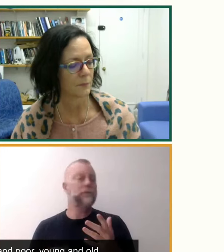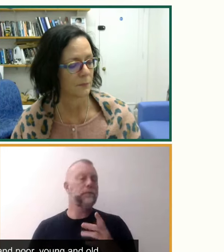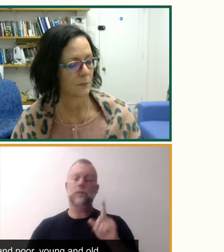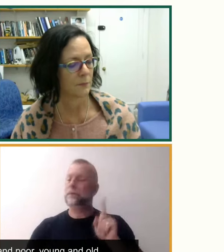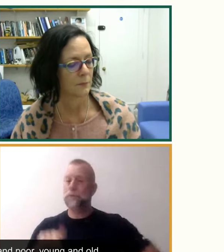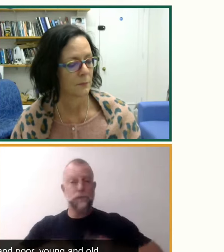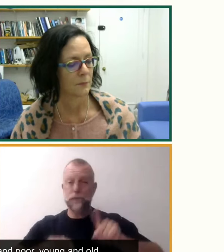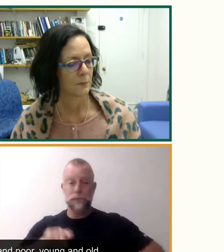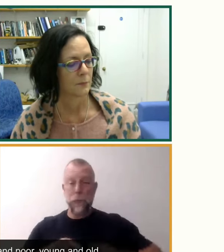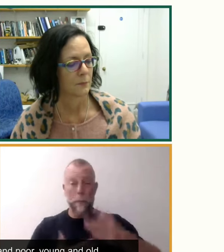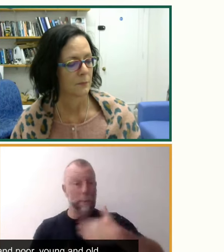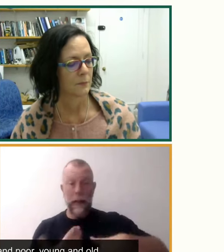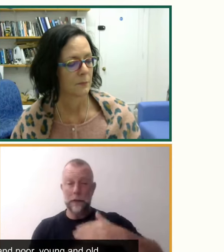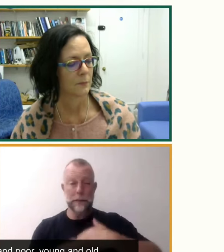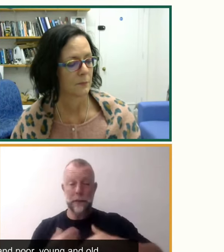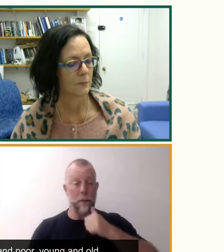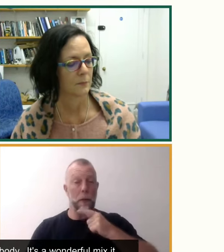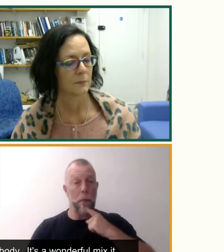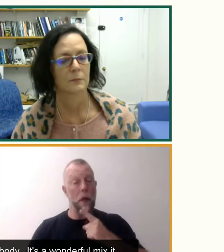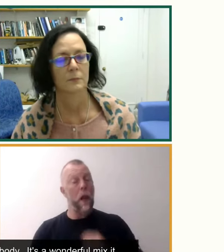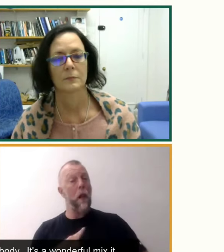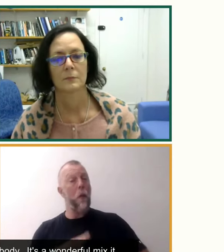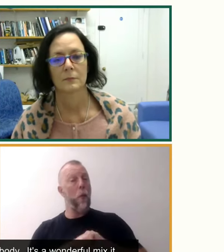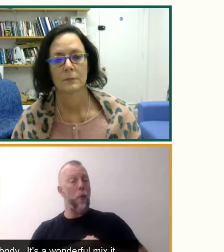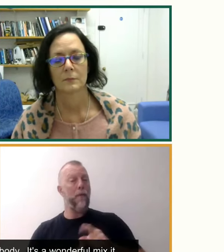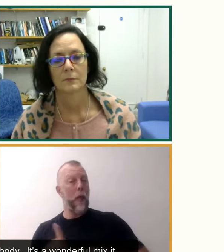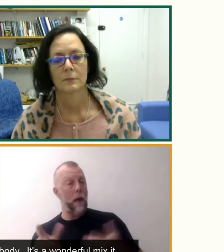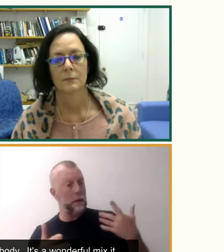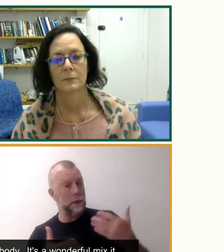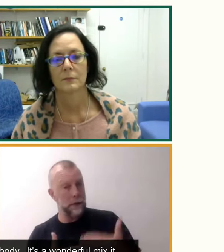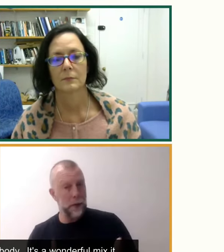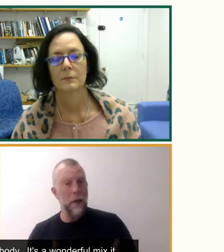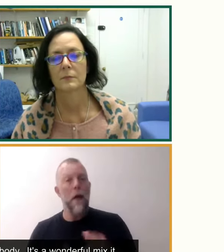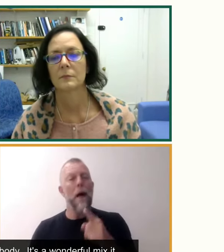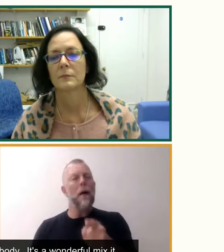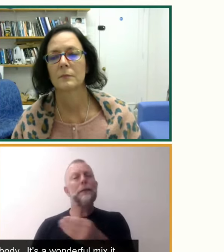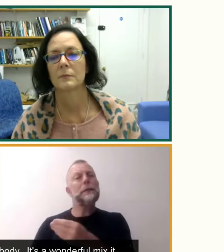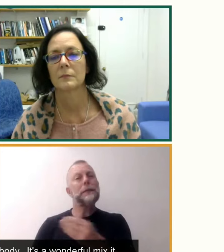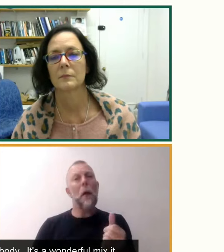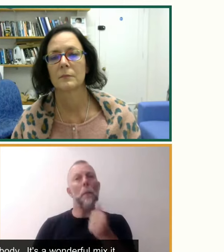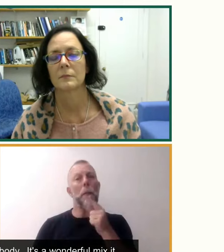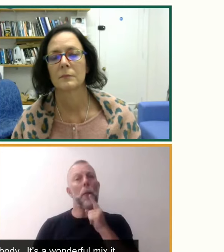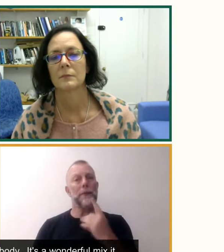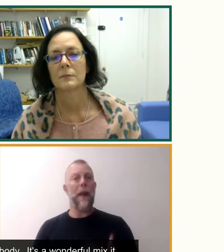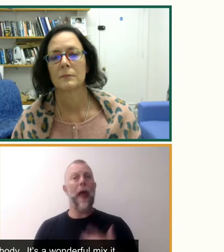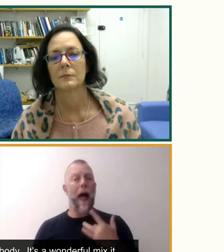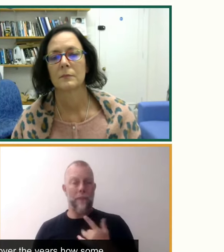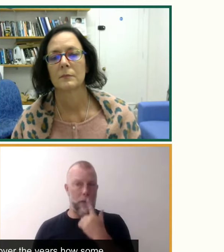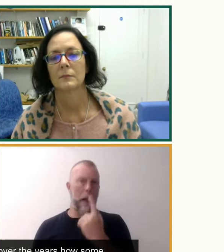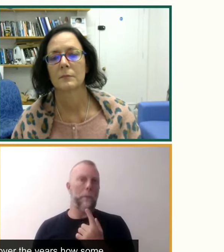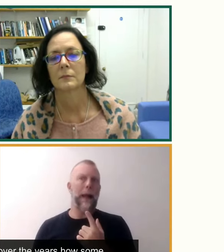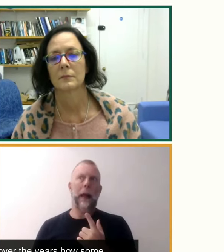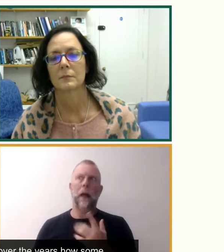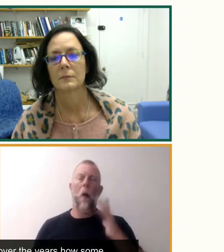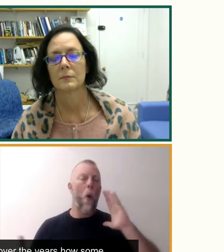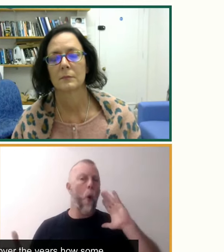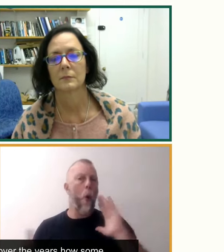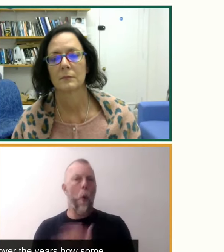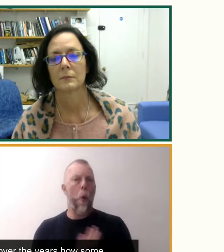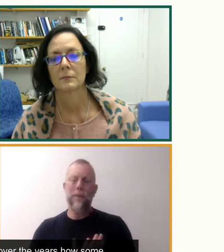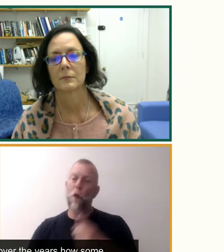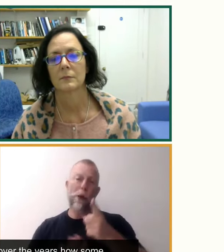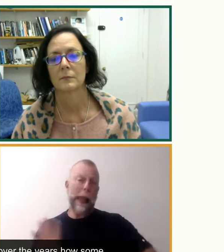into. And I've been really struck over the years by how some people's lives can be utterly devastated for